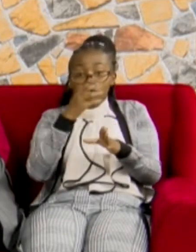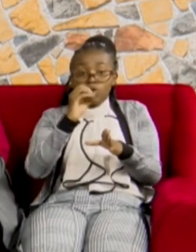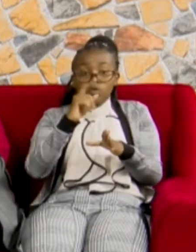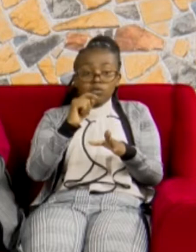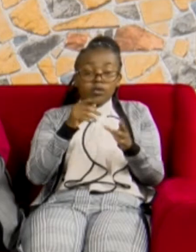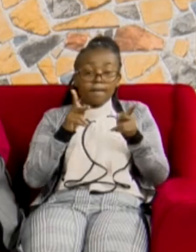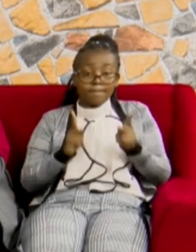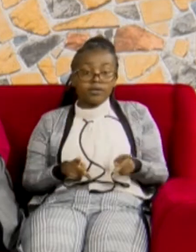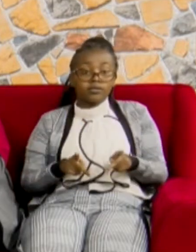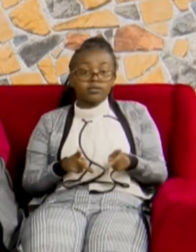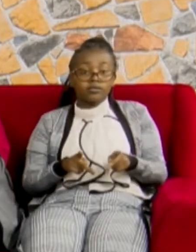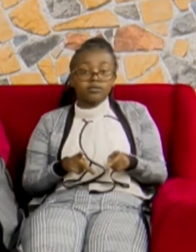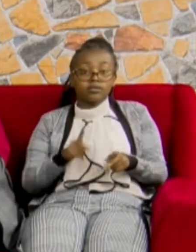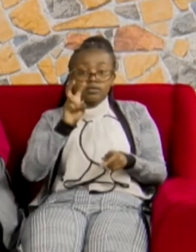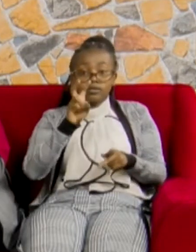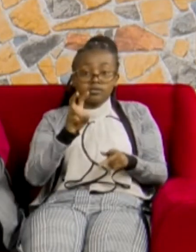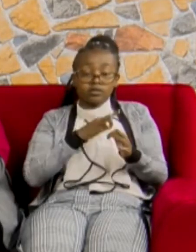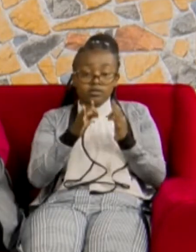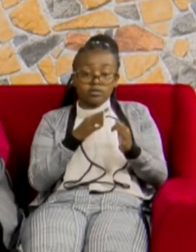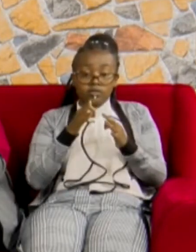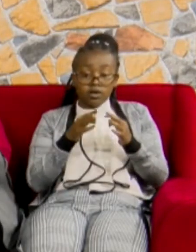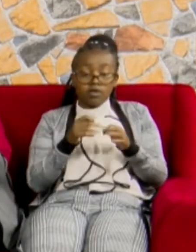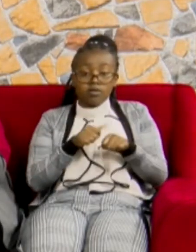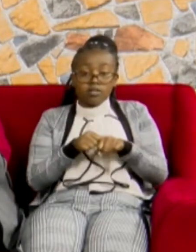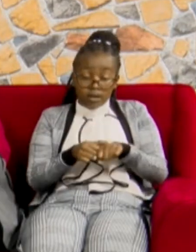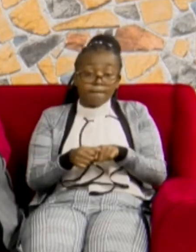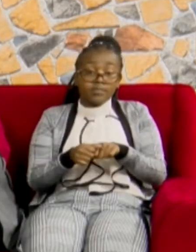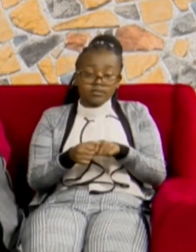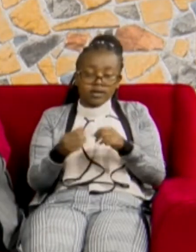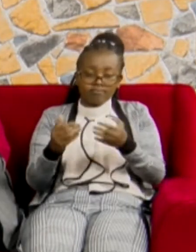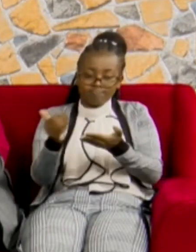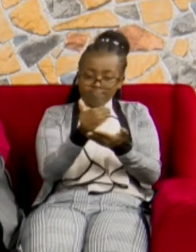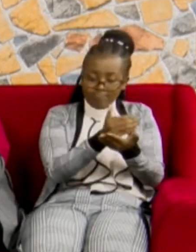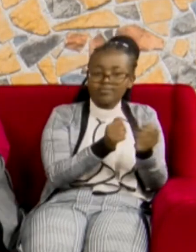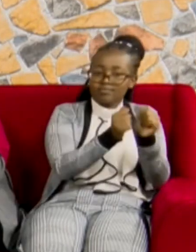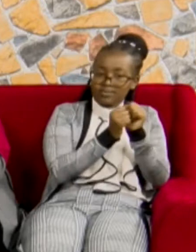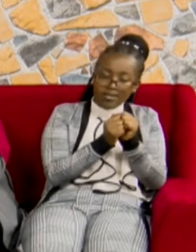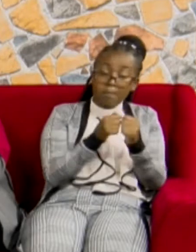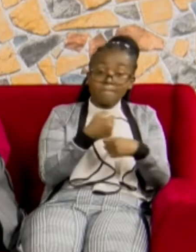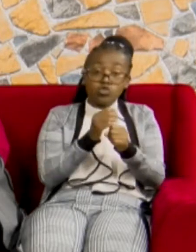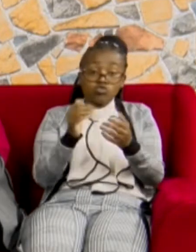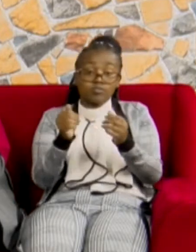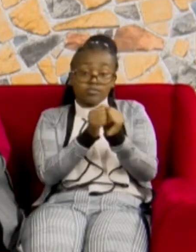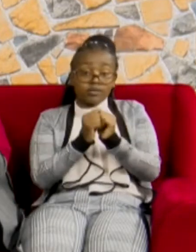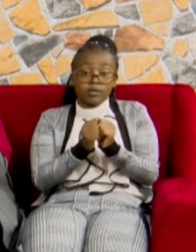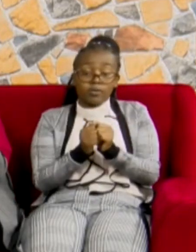person and see whether we have behavioral therapists and cannot come together, even if it's coming together